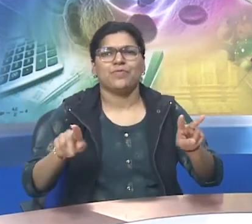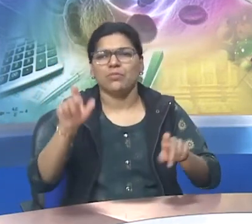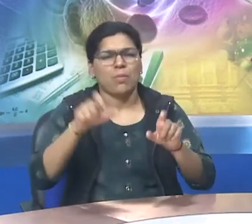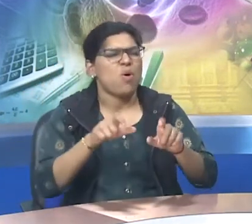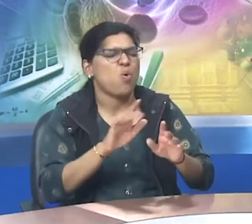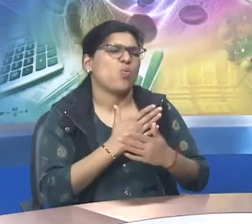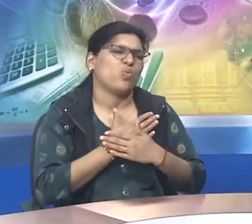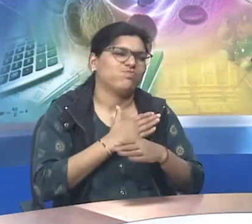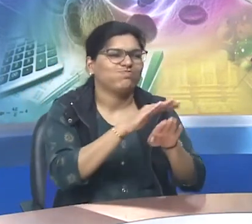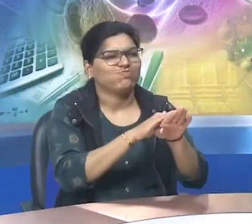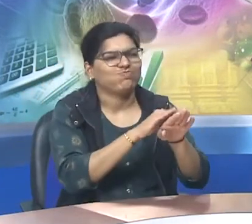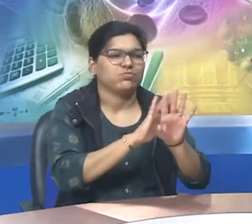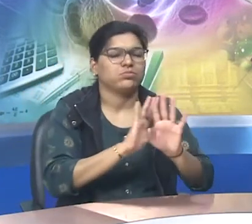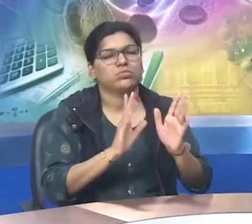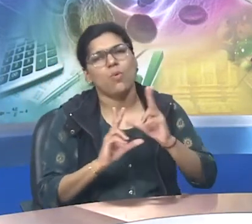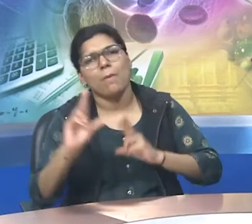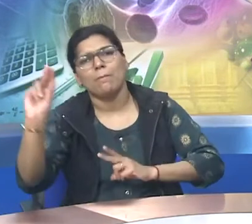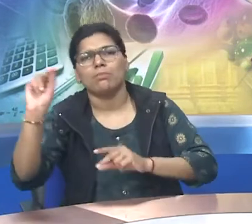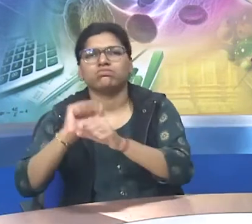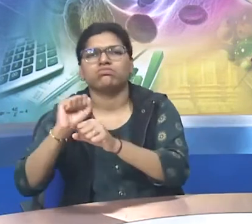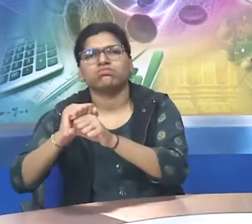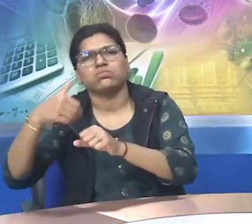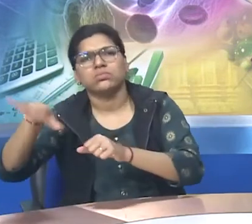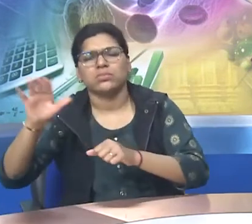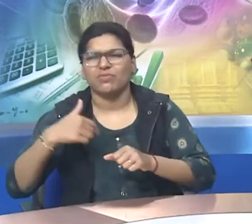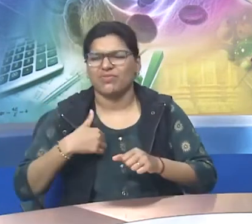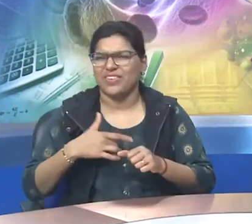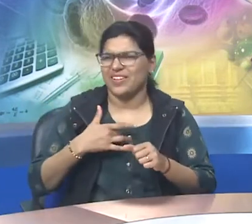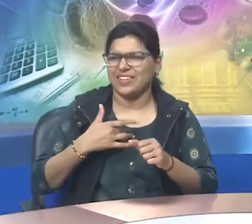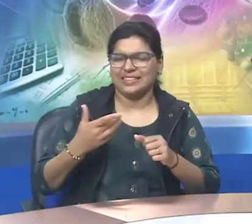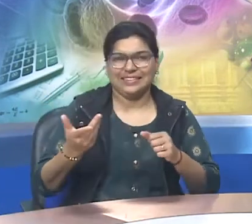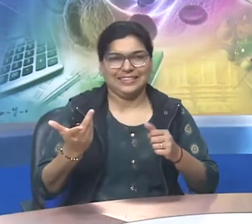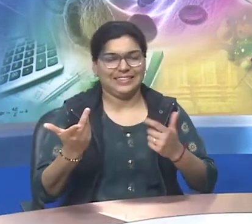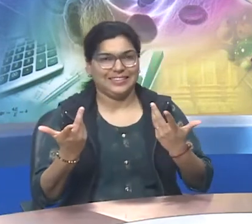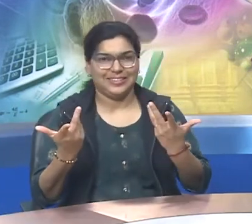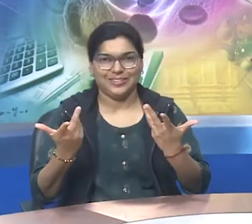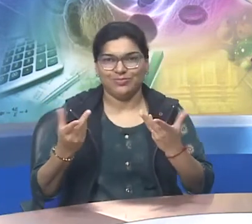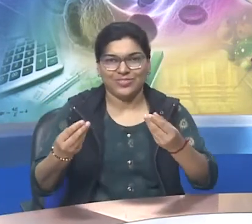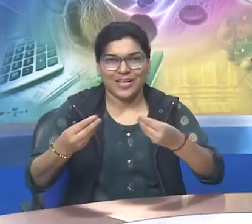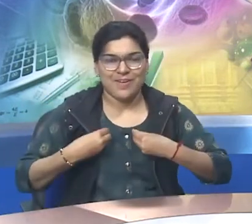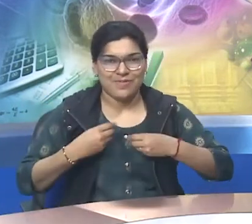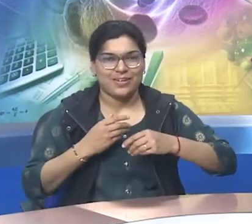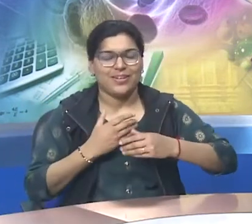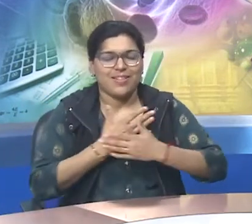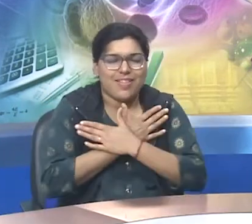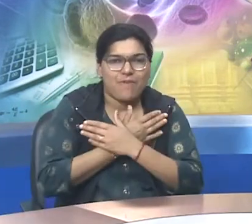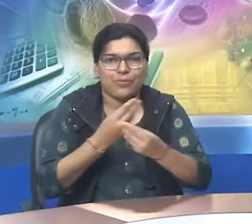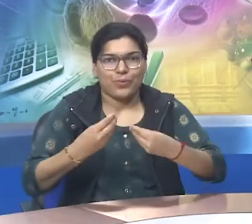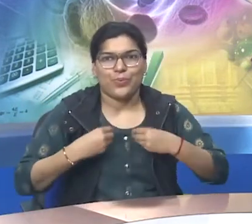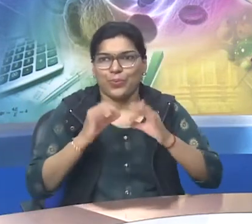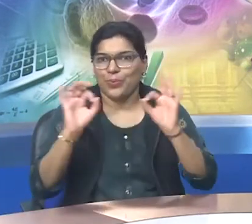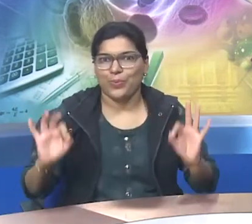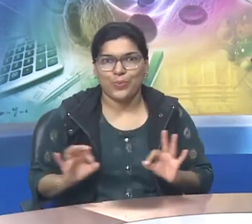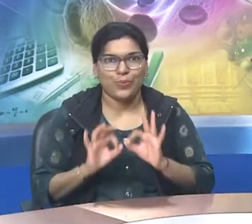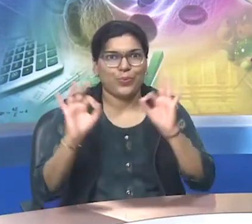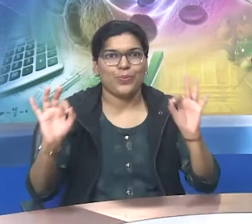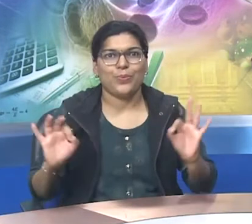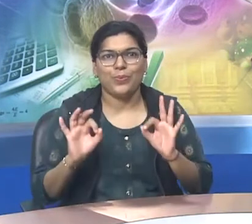She would be happy if she could get at least a small amount of love as she used to